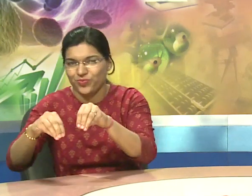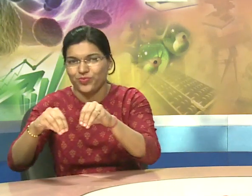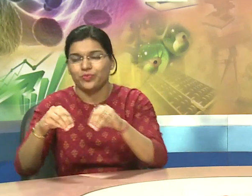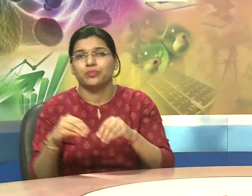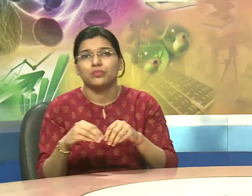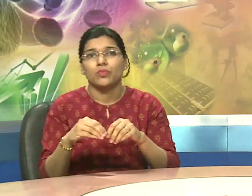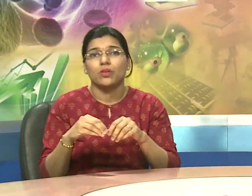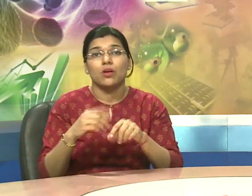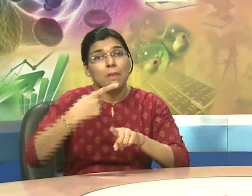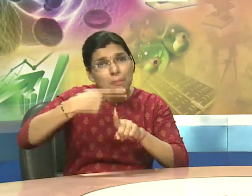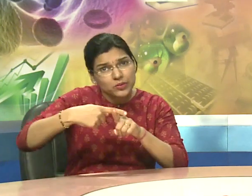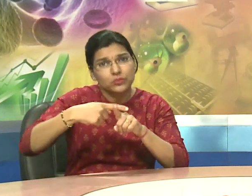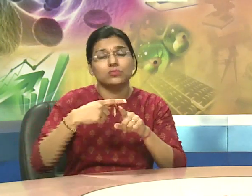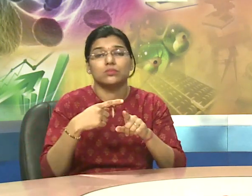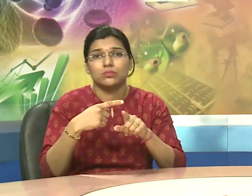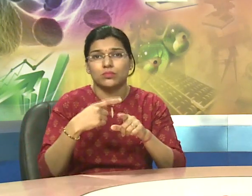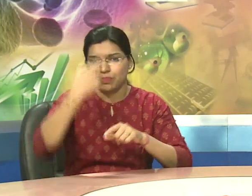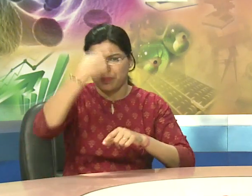The things or products